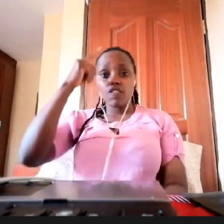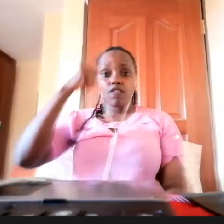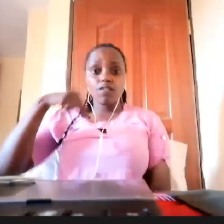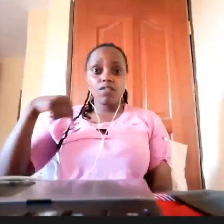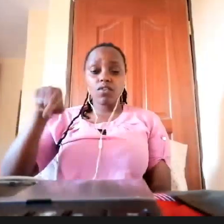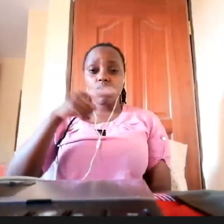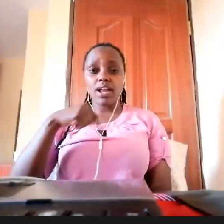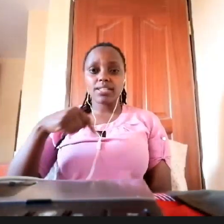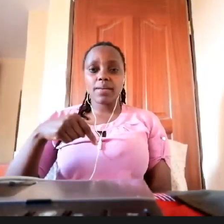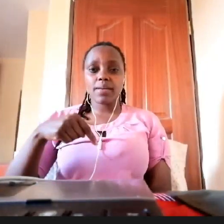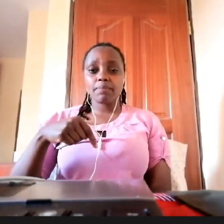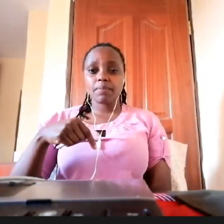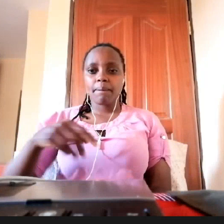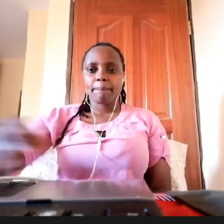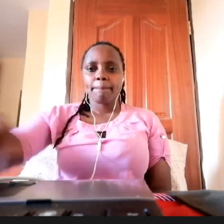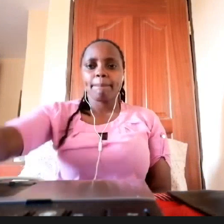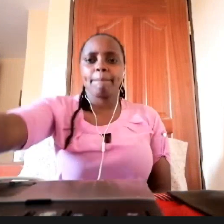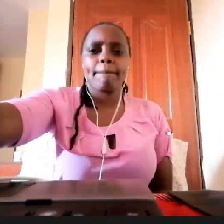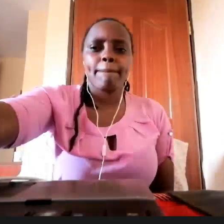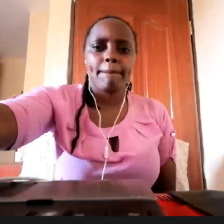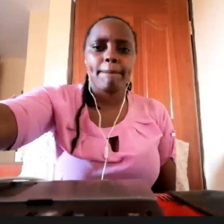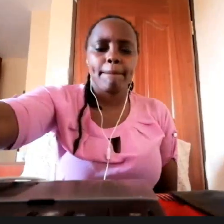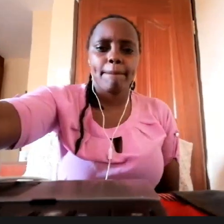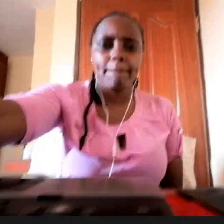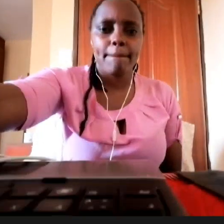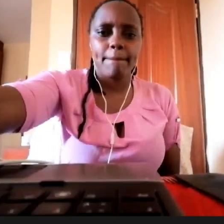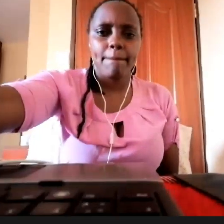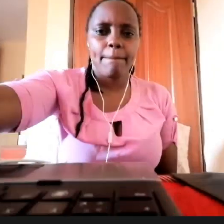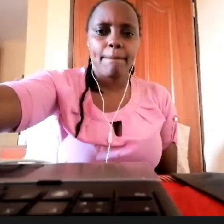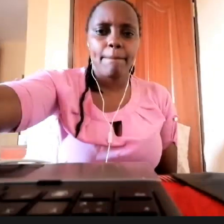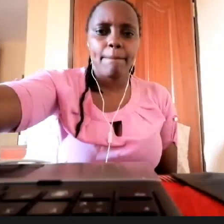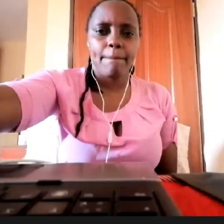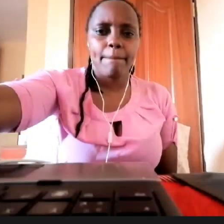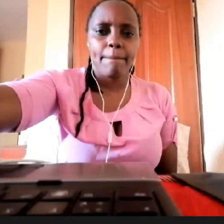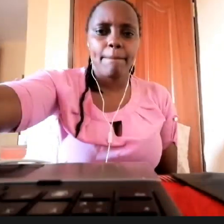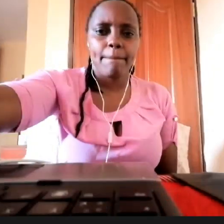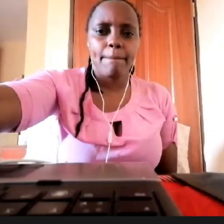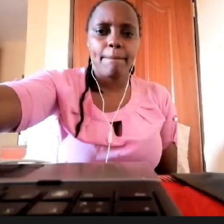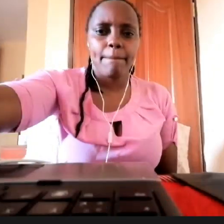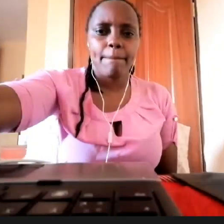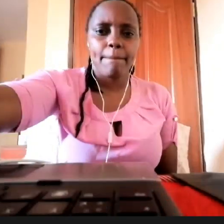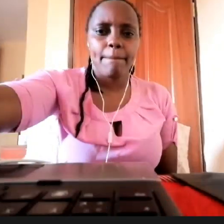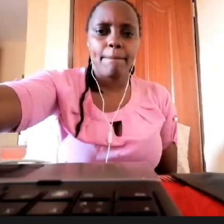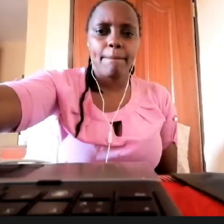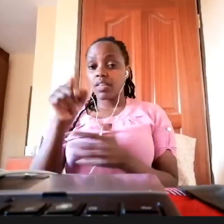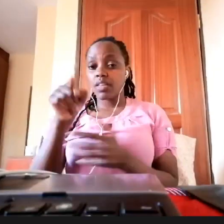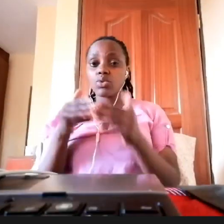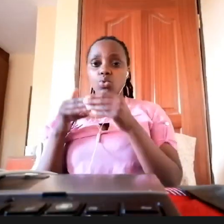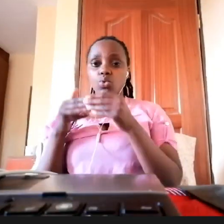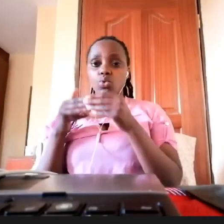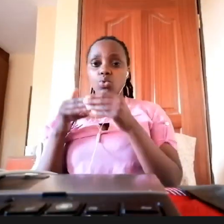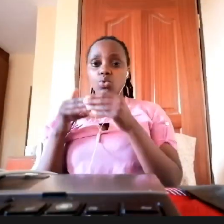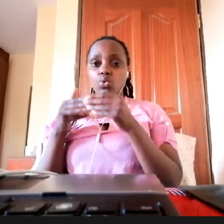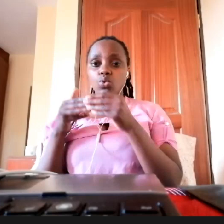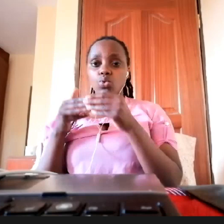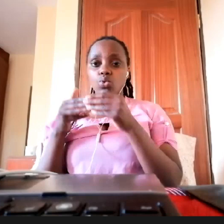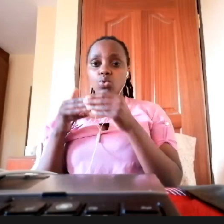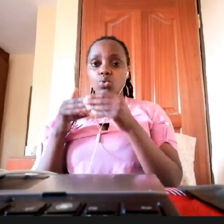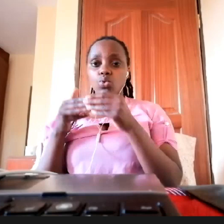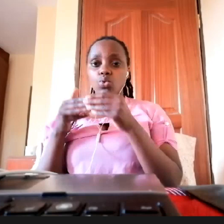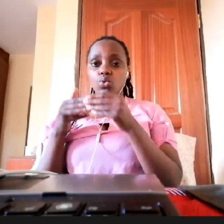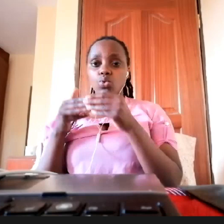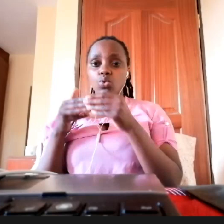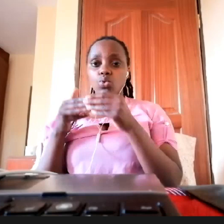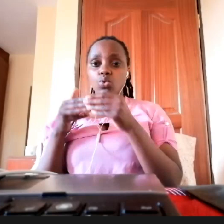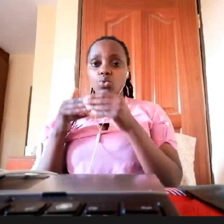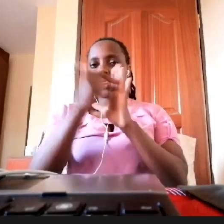So we broke down the teams into thematic groups, and this was guided by the reporting guidelines. So we had